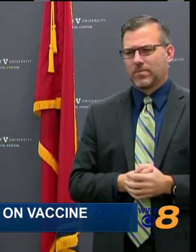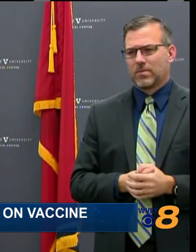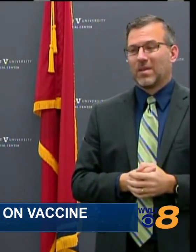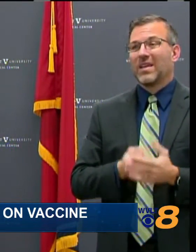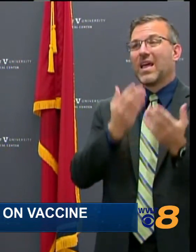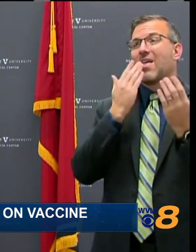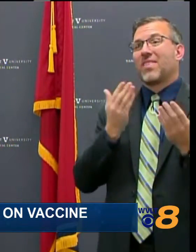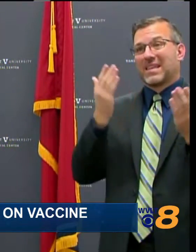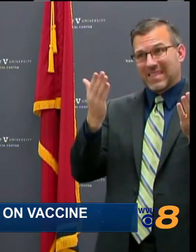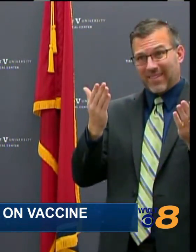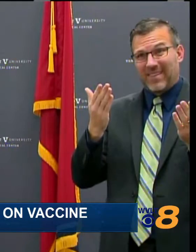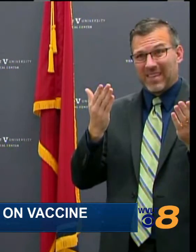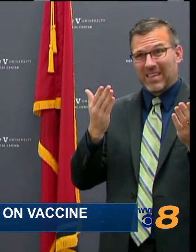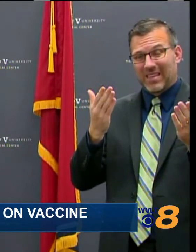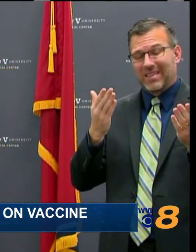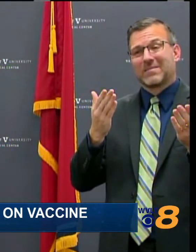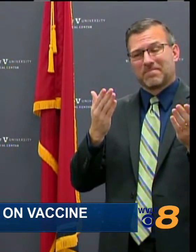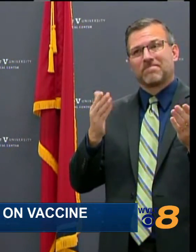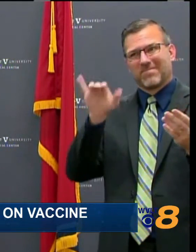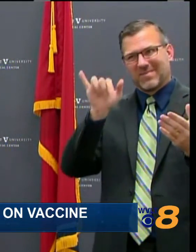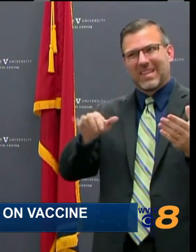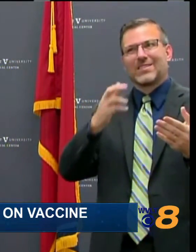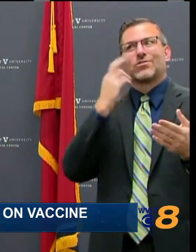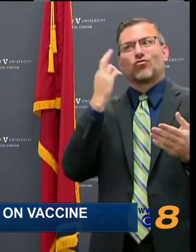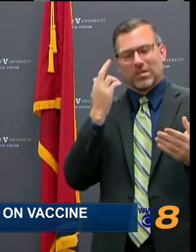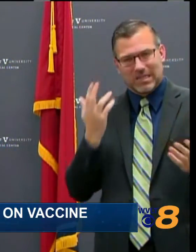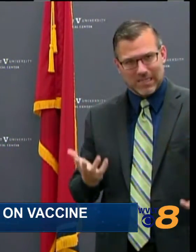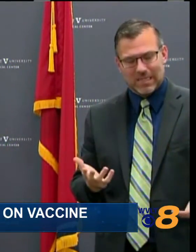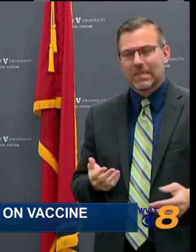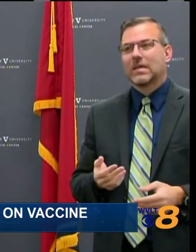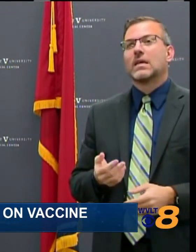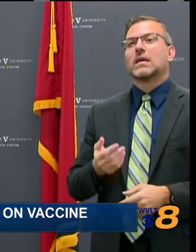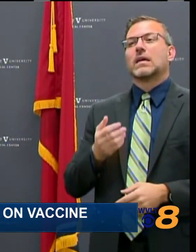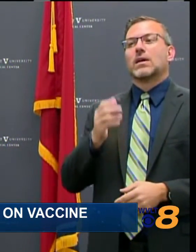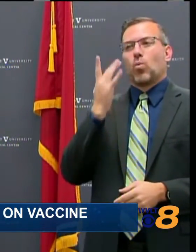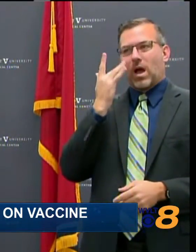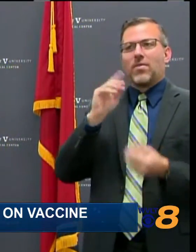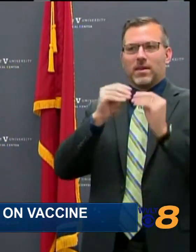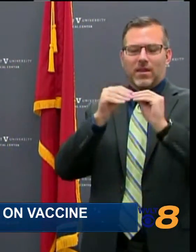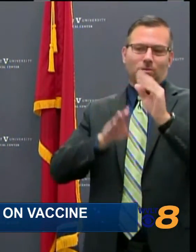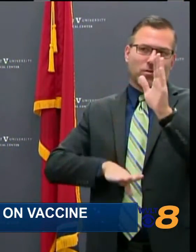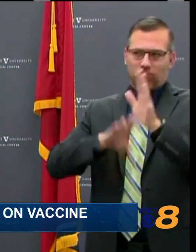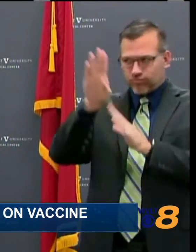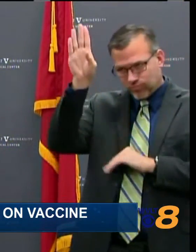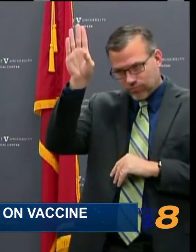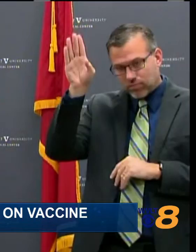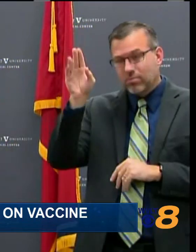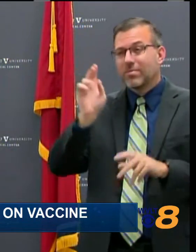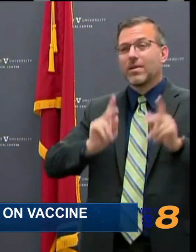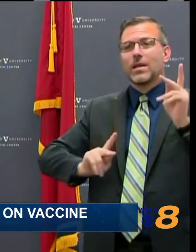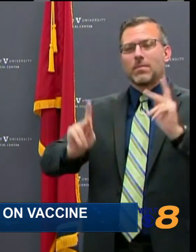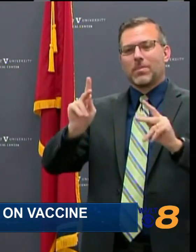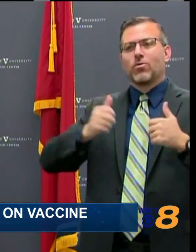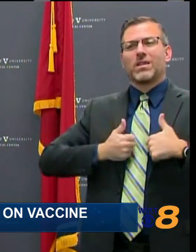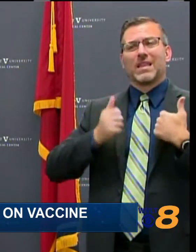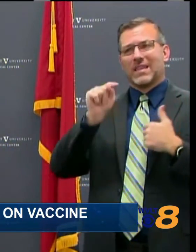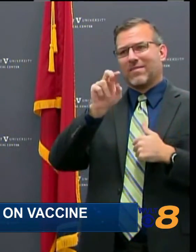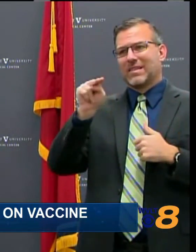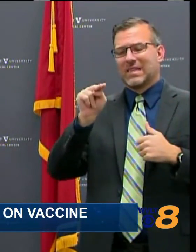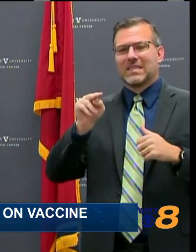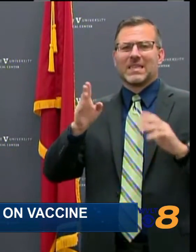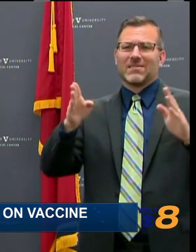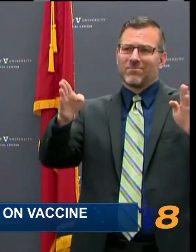Thanksgiving for our state have put us in this spot. It's why I made the remarks I made a few minutes ago. Tennesseans need to hear the message loud and clear